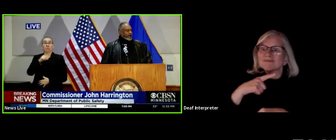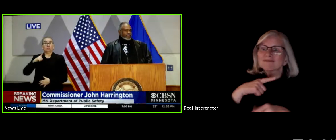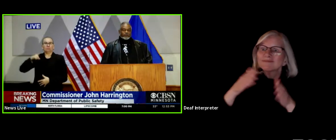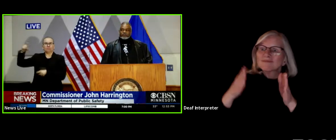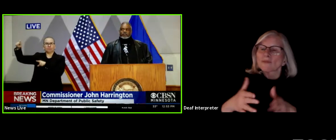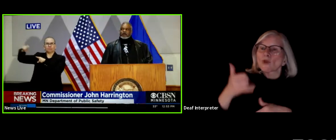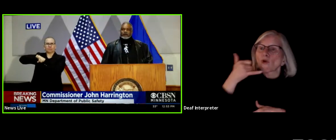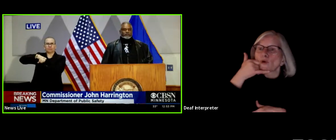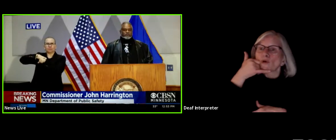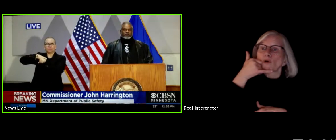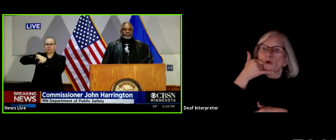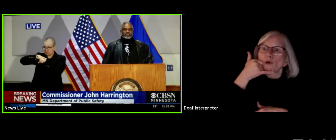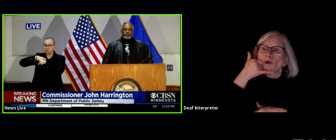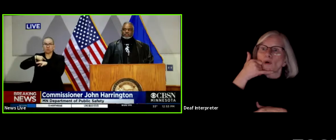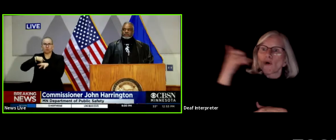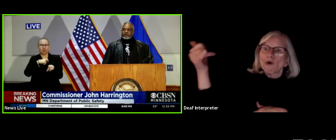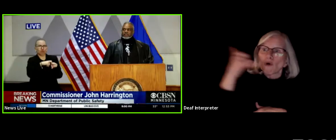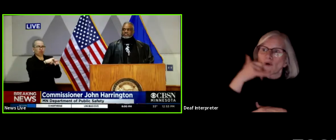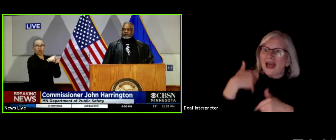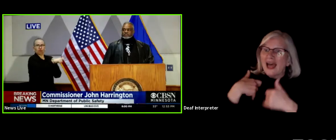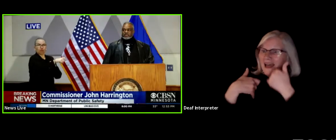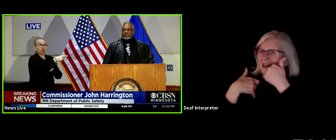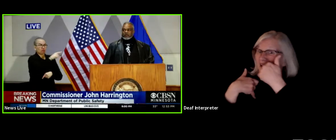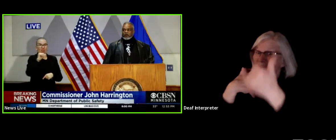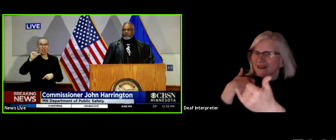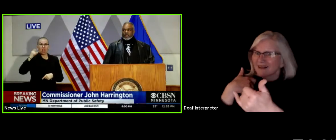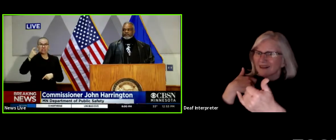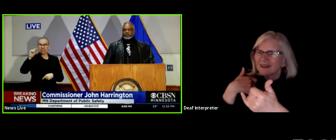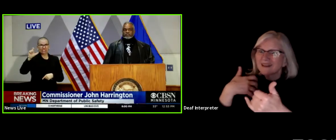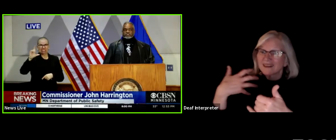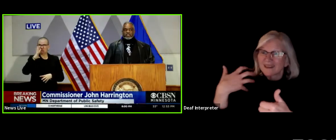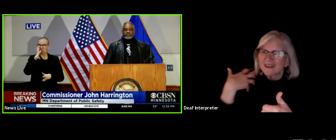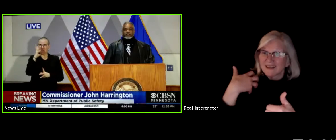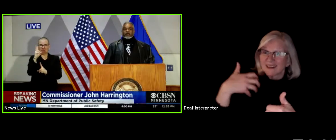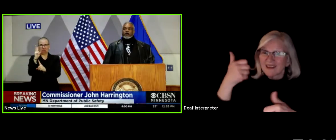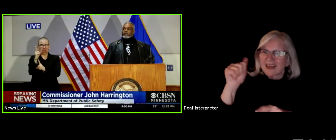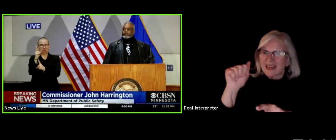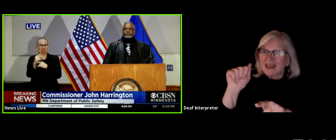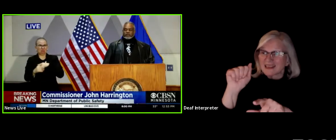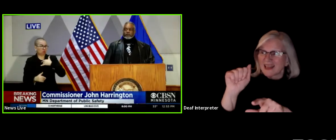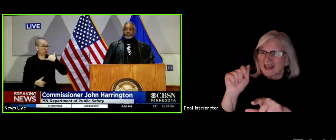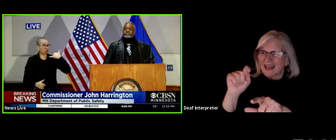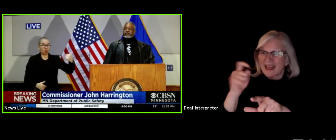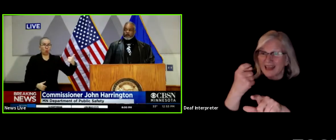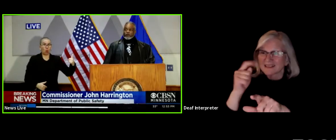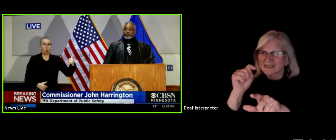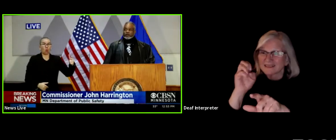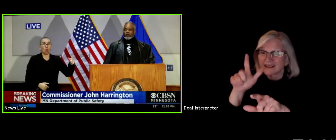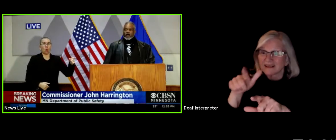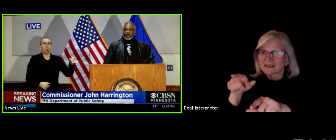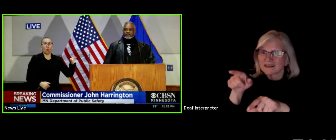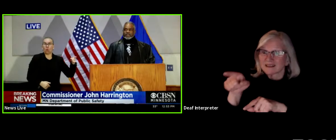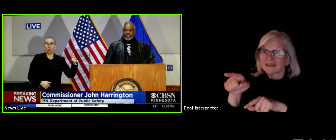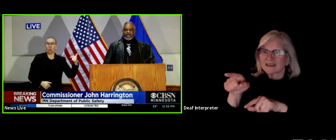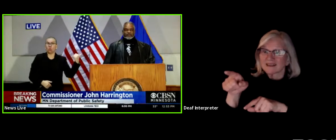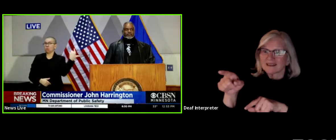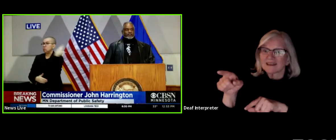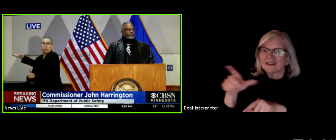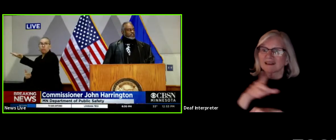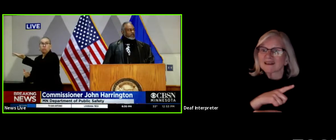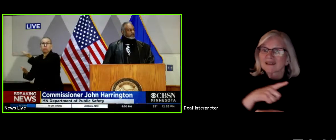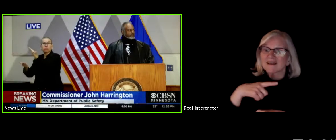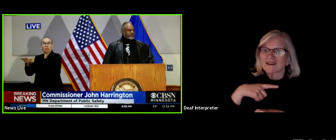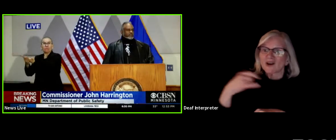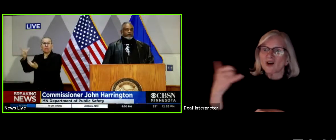Axtell, and within literally minutes, I was getting a call back from the legislature saying, "Oh, St. Paul police have already arrived,"